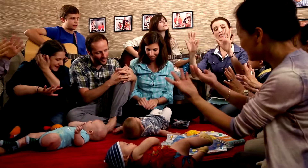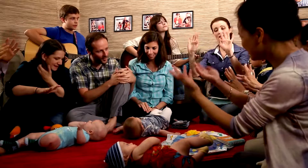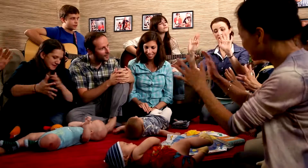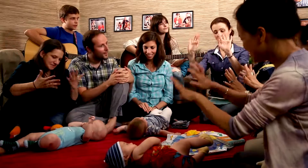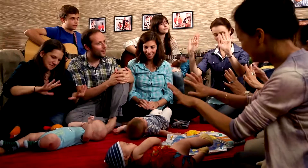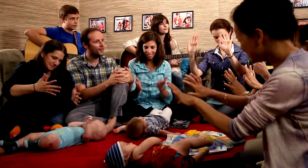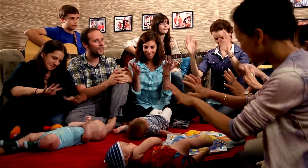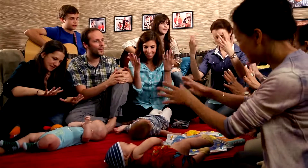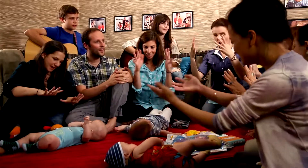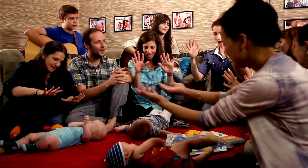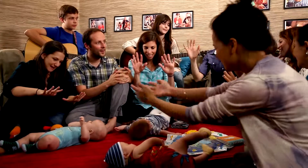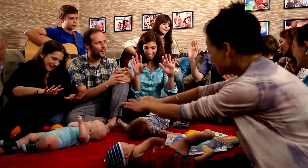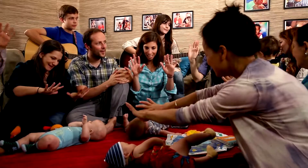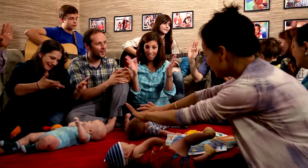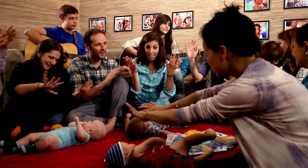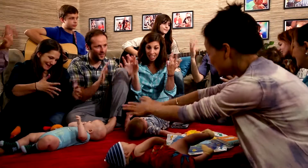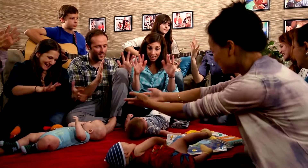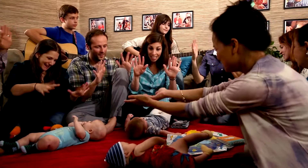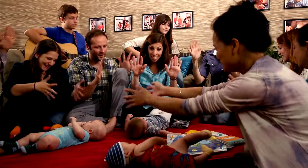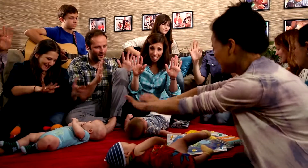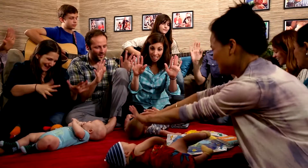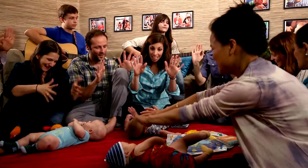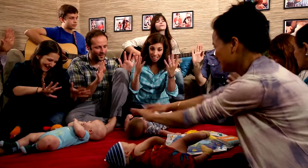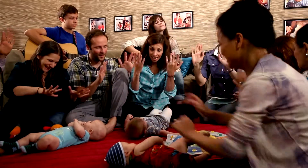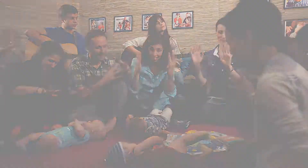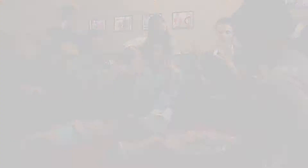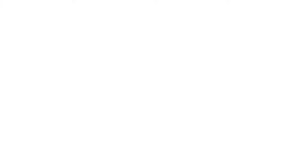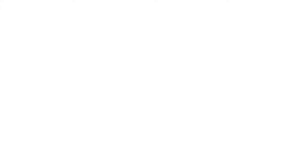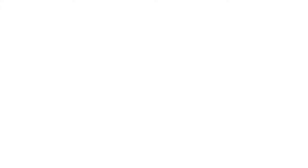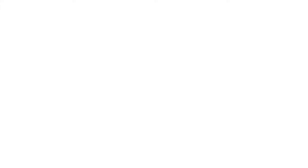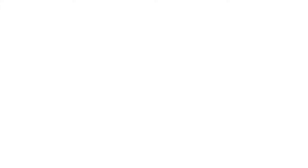done. All done. No, done.